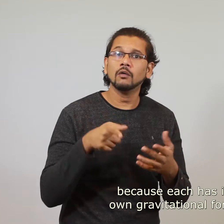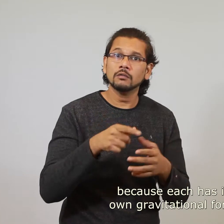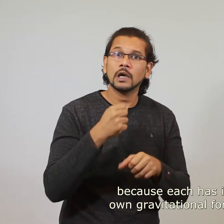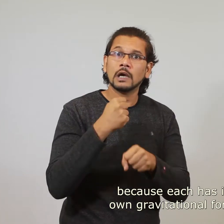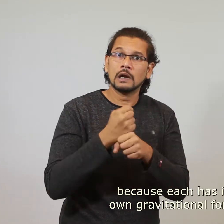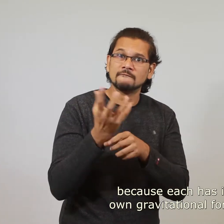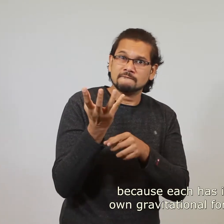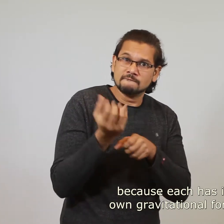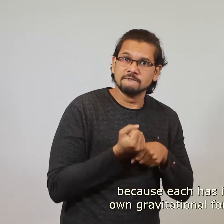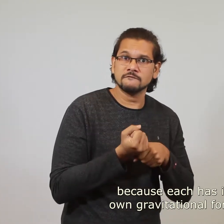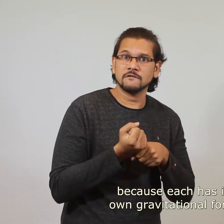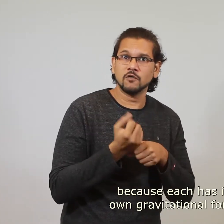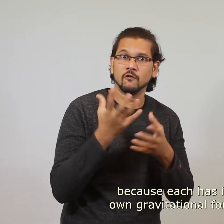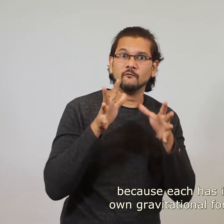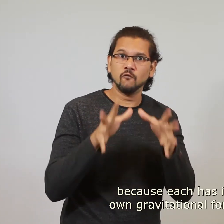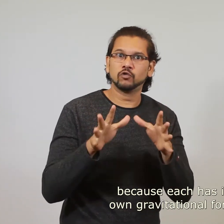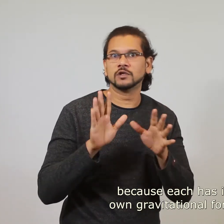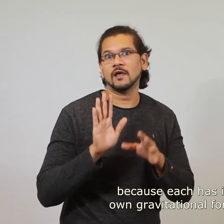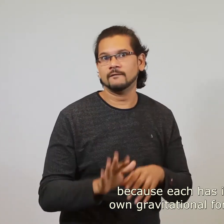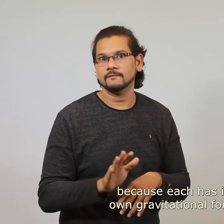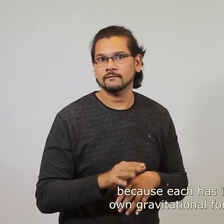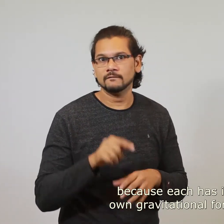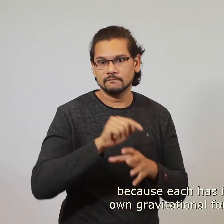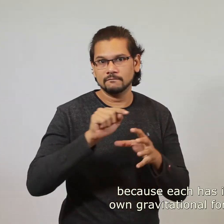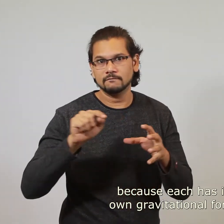Because each has its own gravitational force.